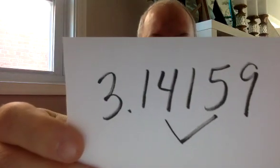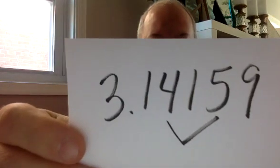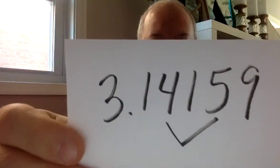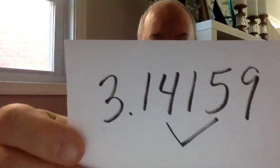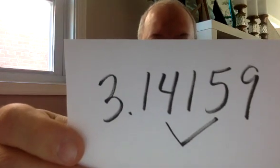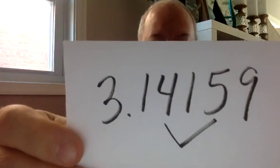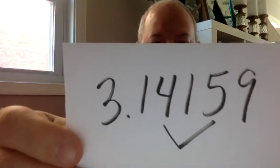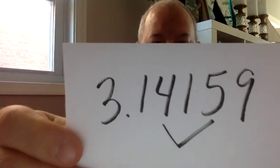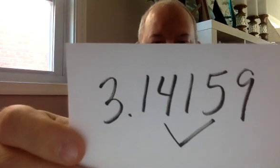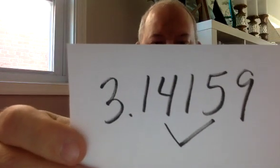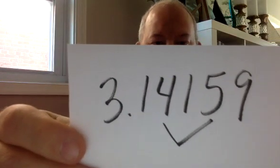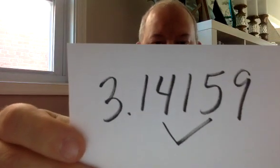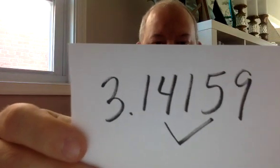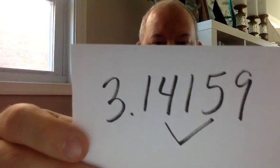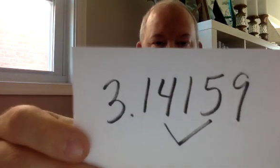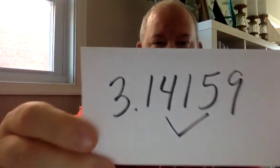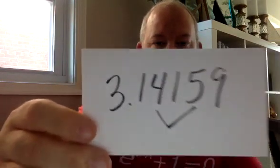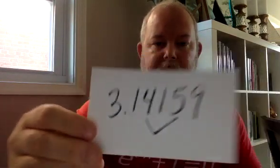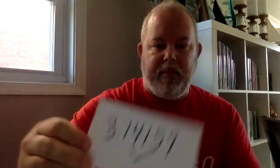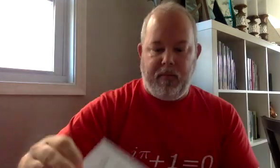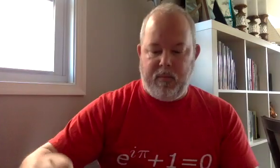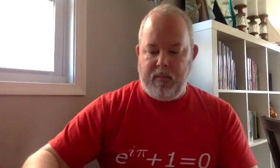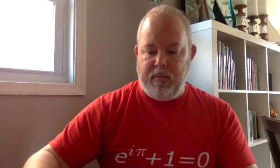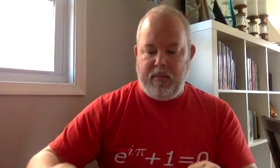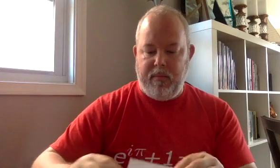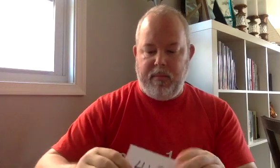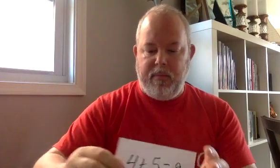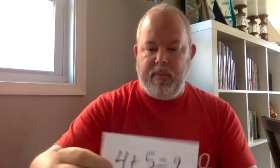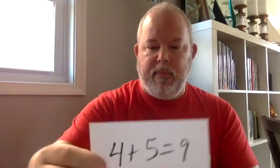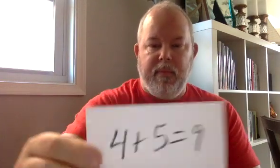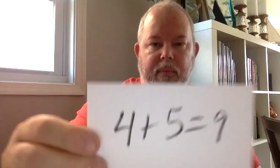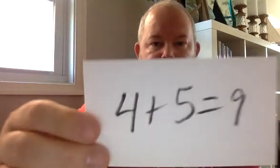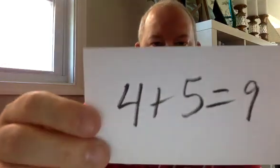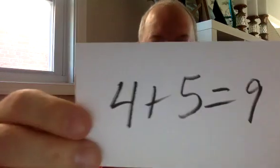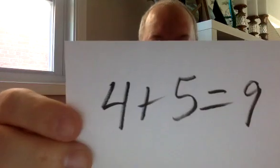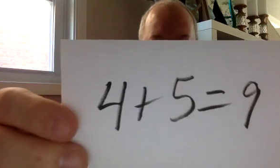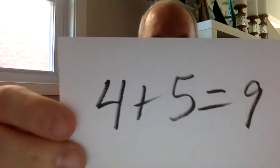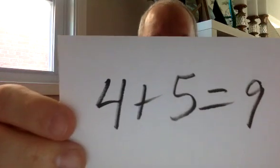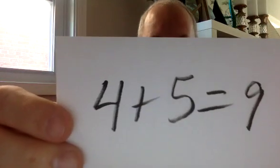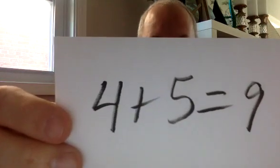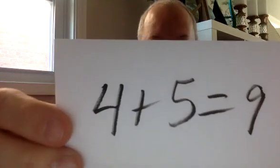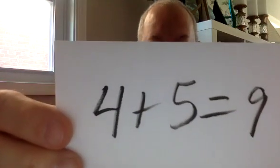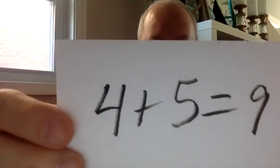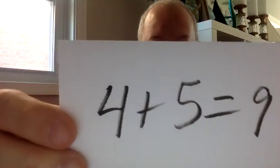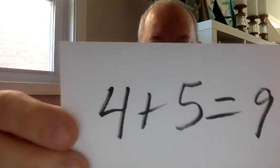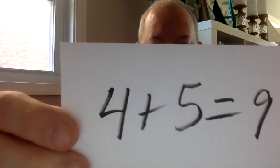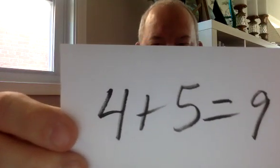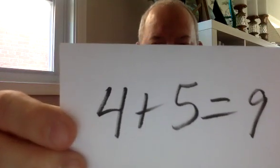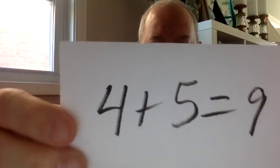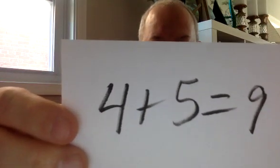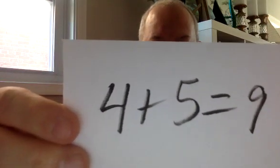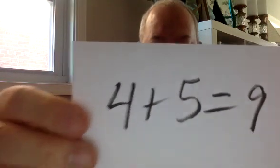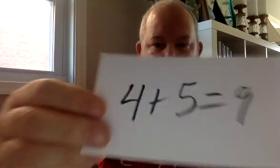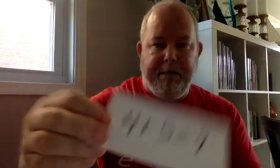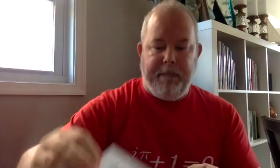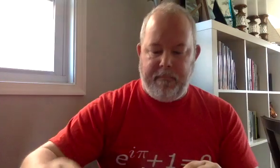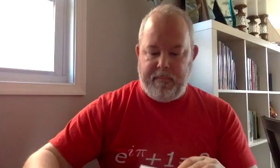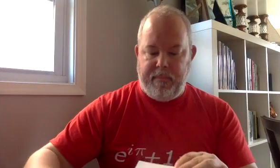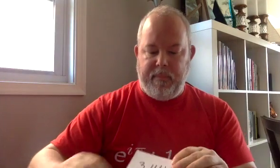icons around her room that she does by hand with embroidery, including one of St. Nina, which